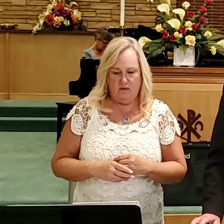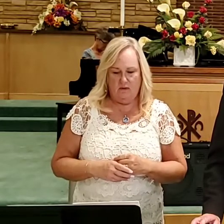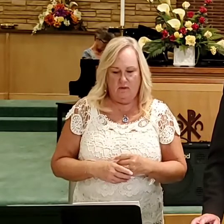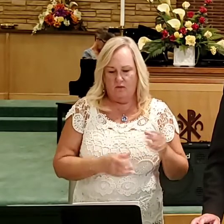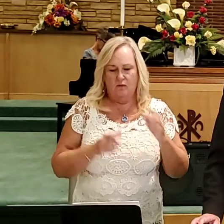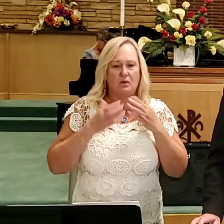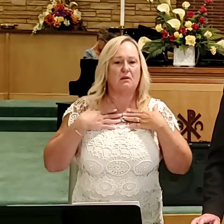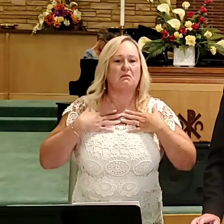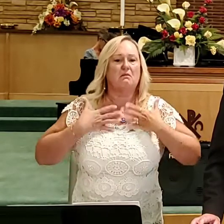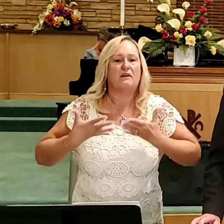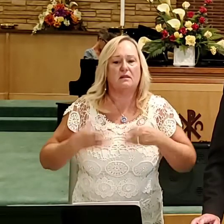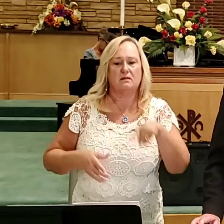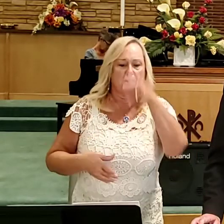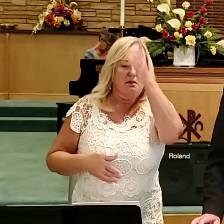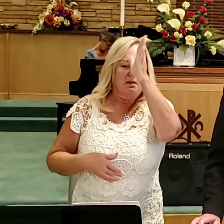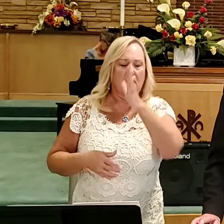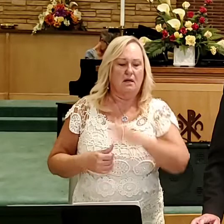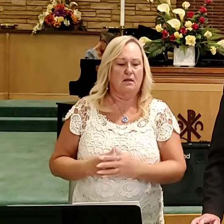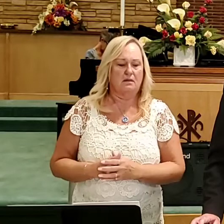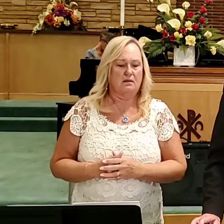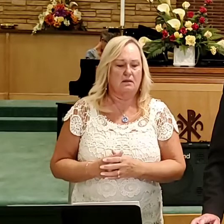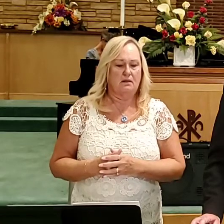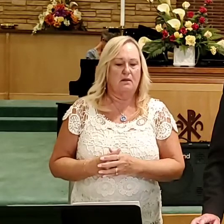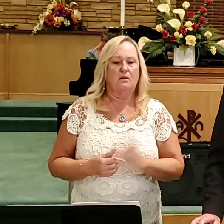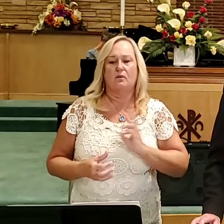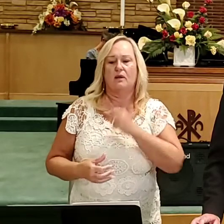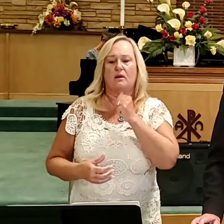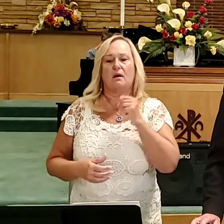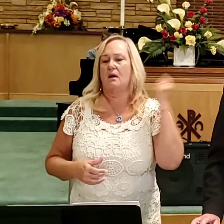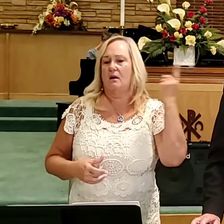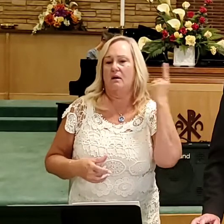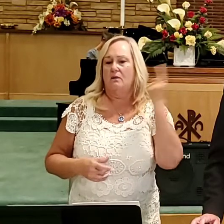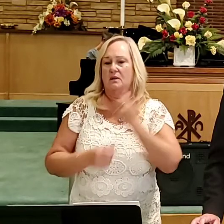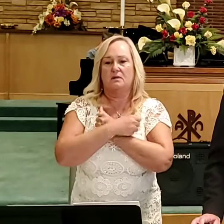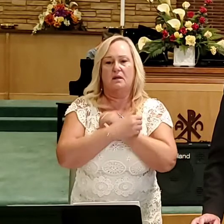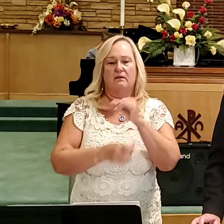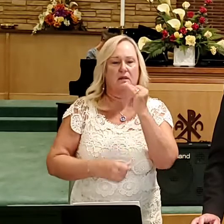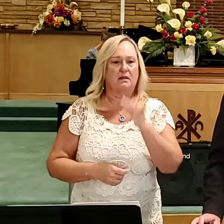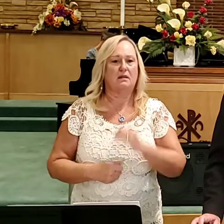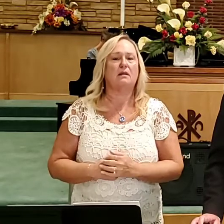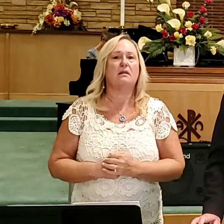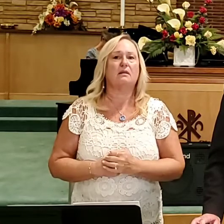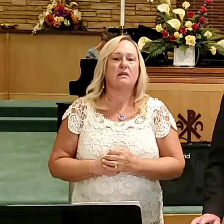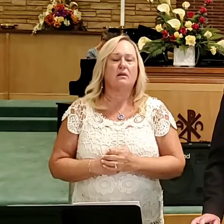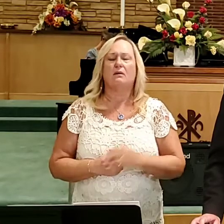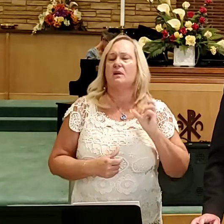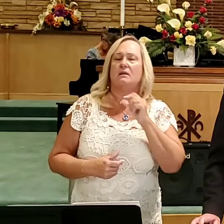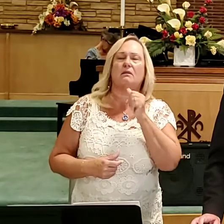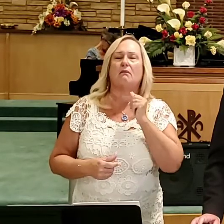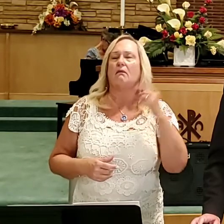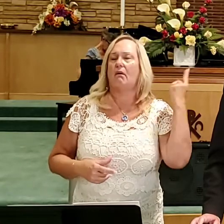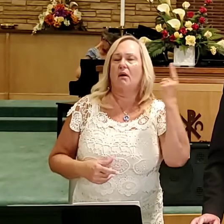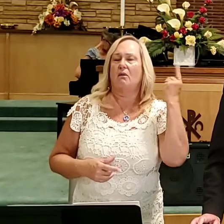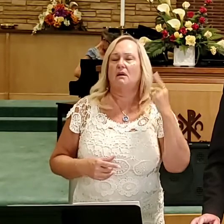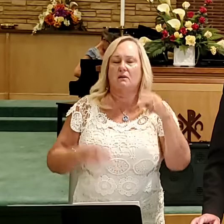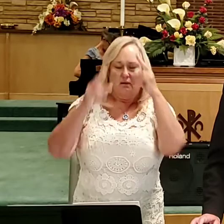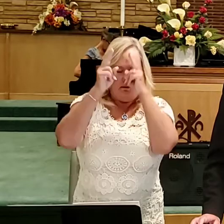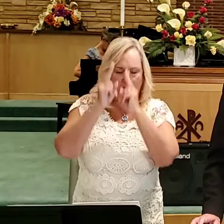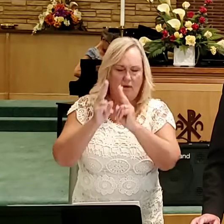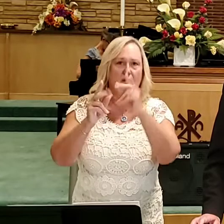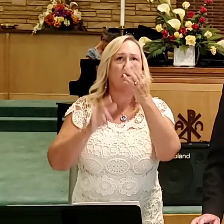We confess, O God, we are not always loving. We do not always honor